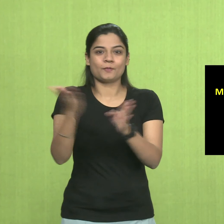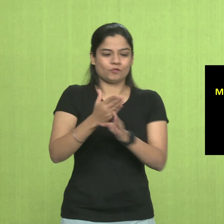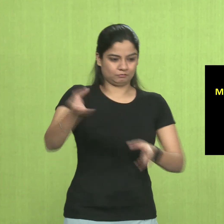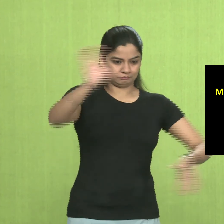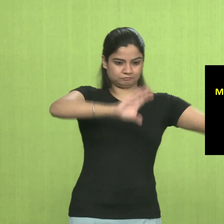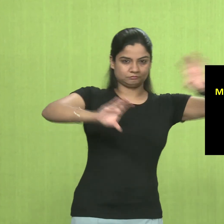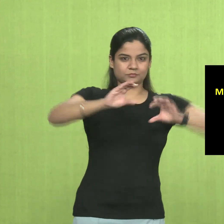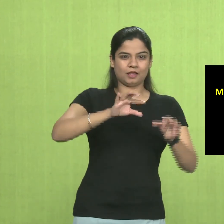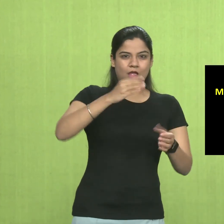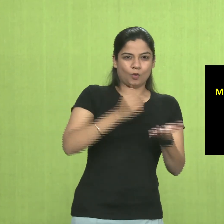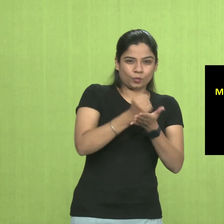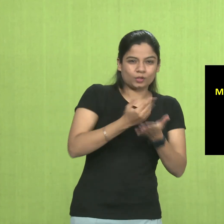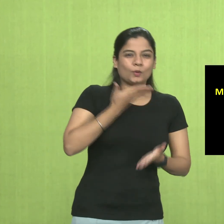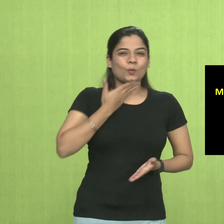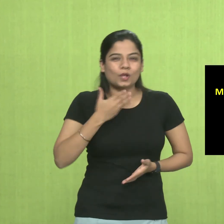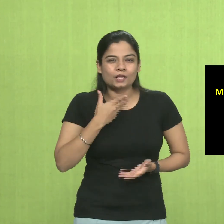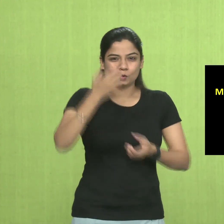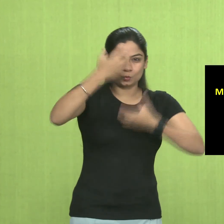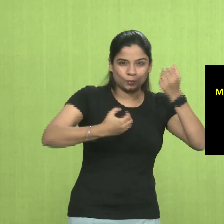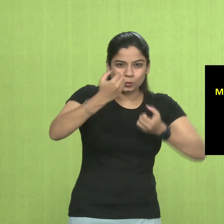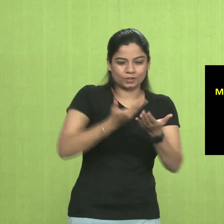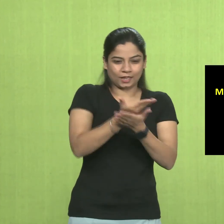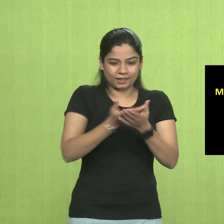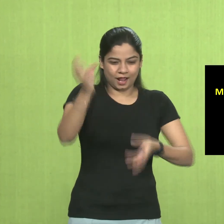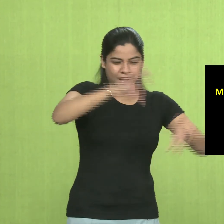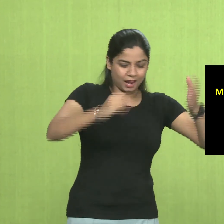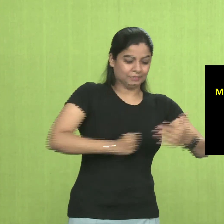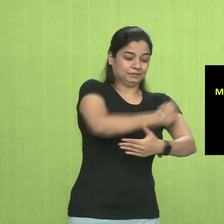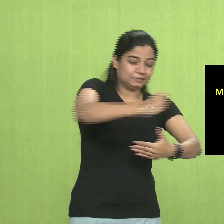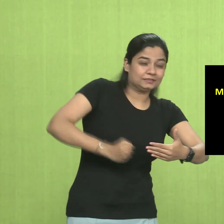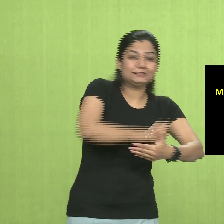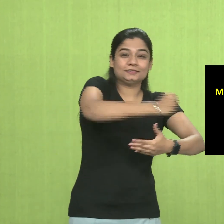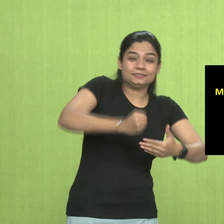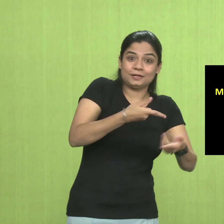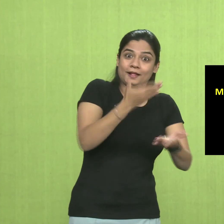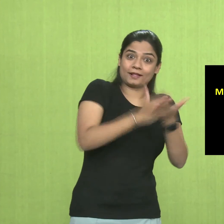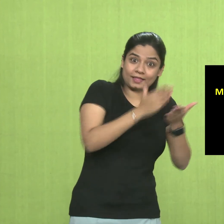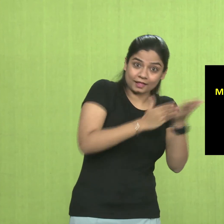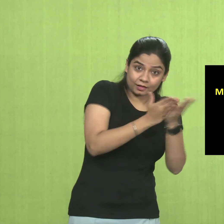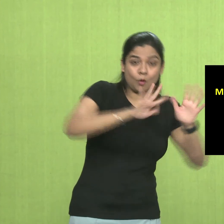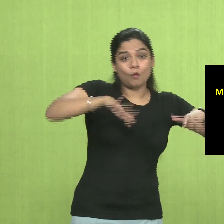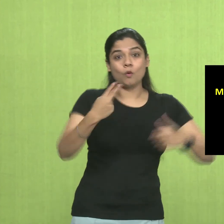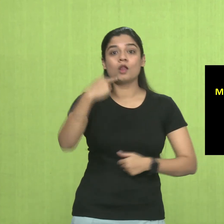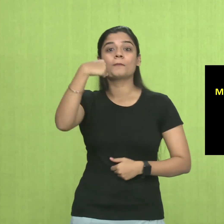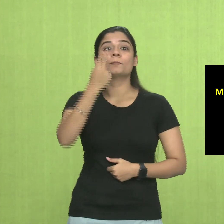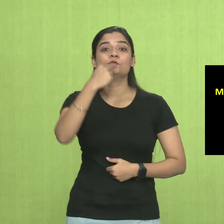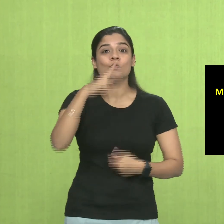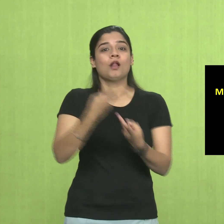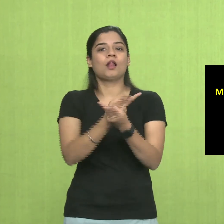and in different consistencies and mixing them before we have to cook them. For example, to make a cake, we